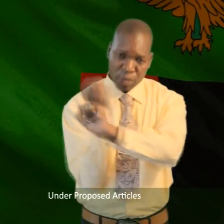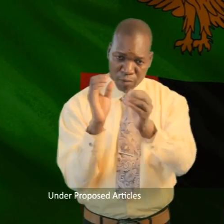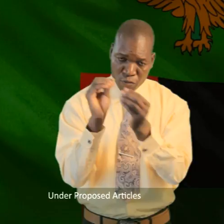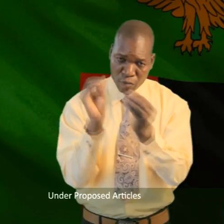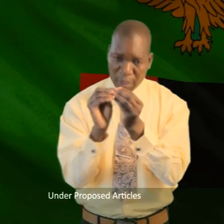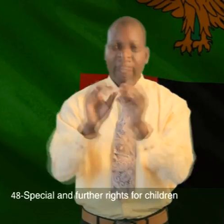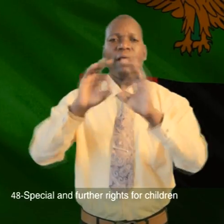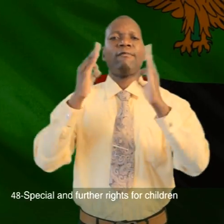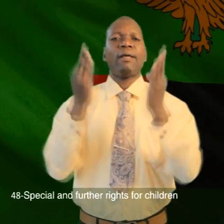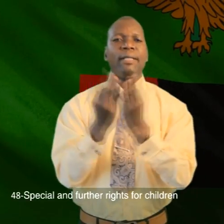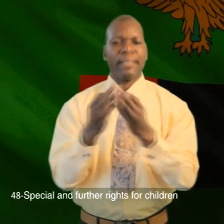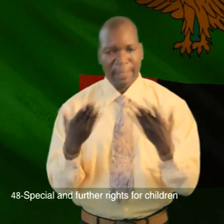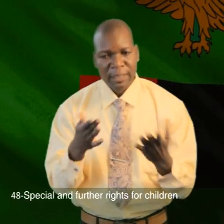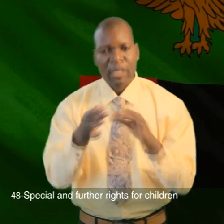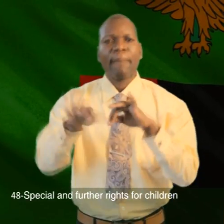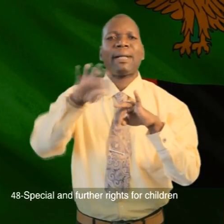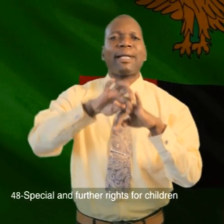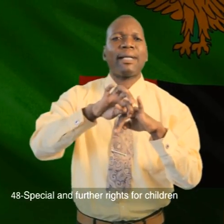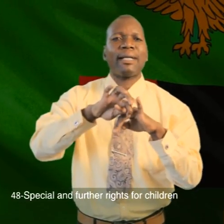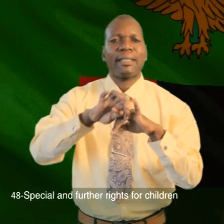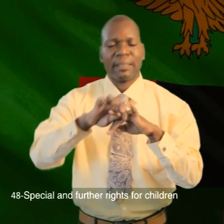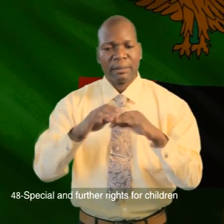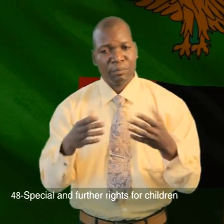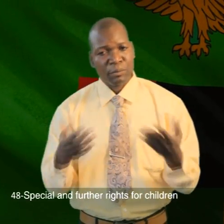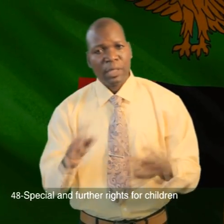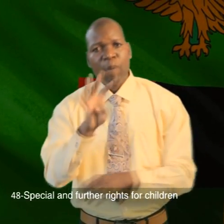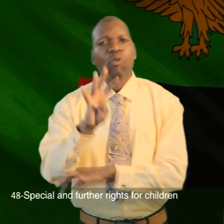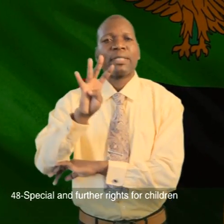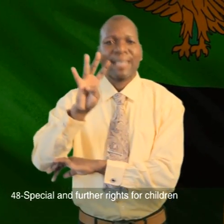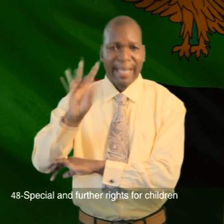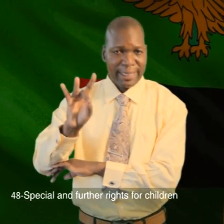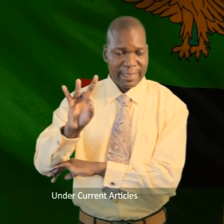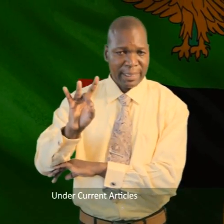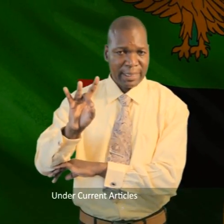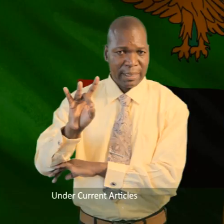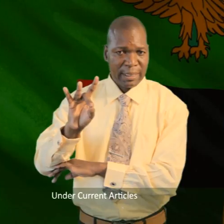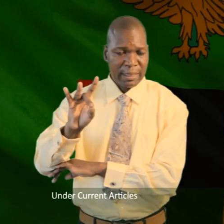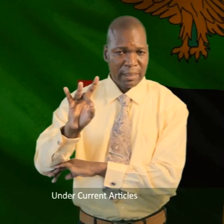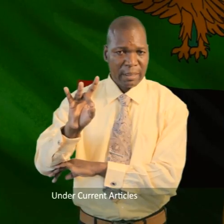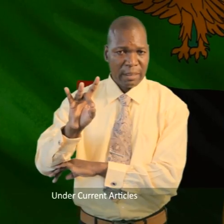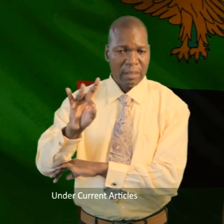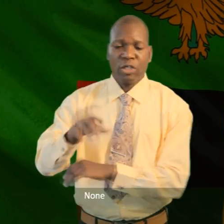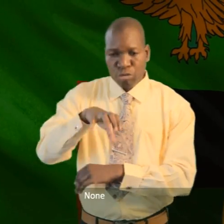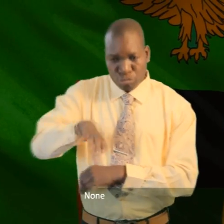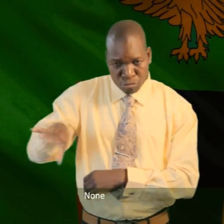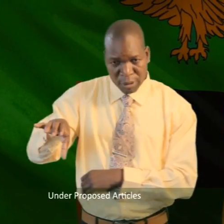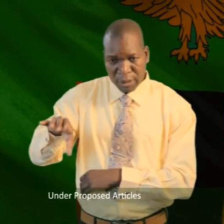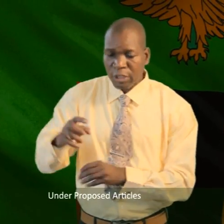articles, 48, special and further rights for children. Under current articles, none. Under